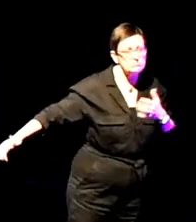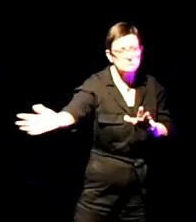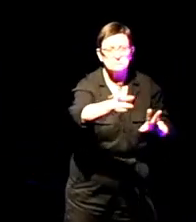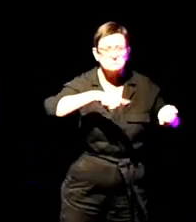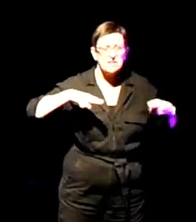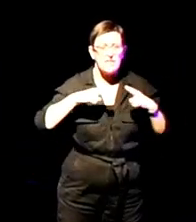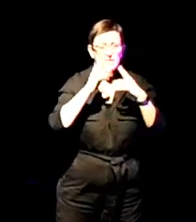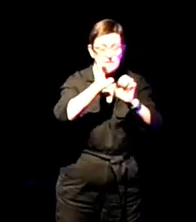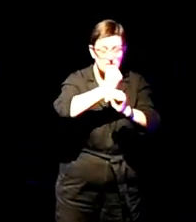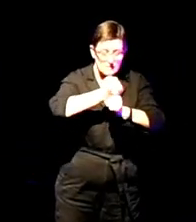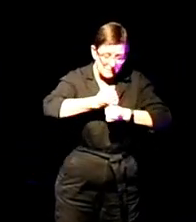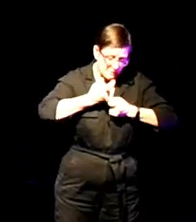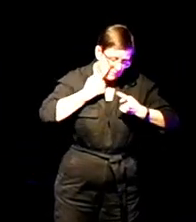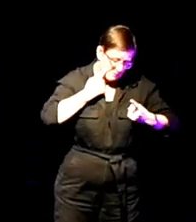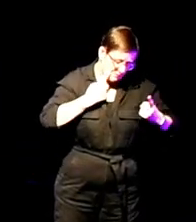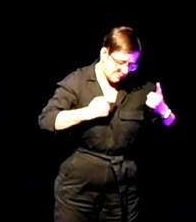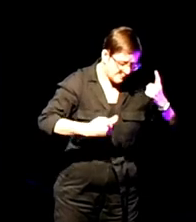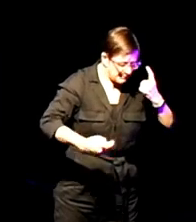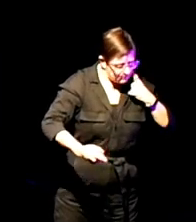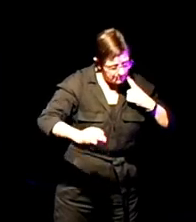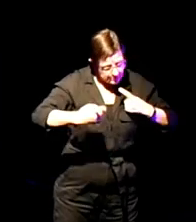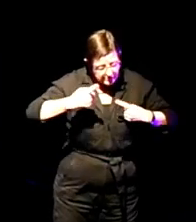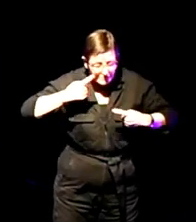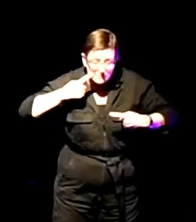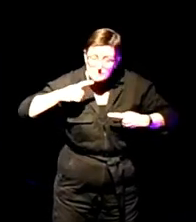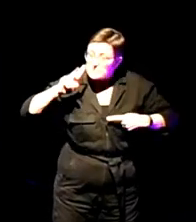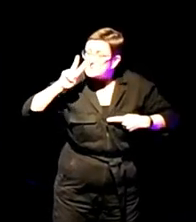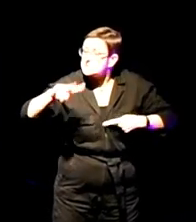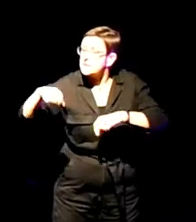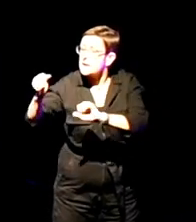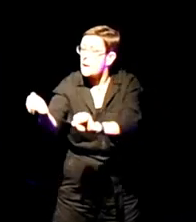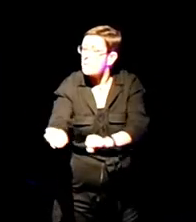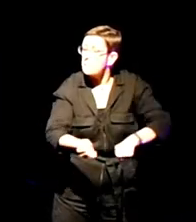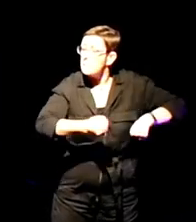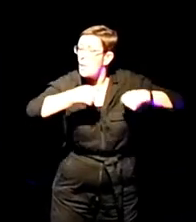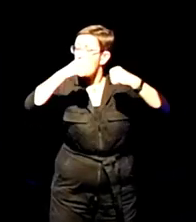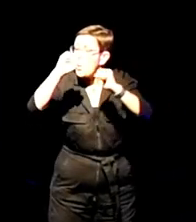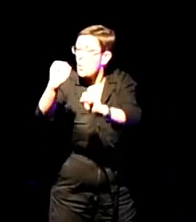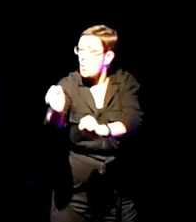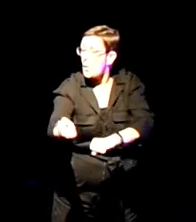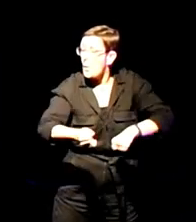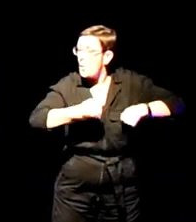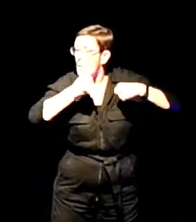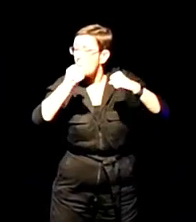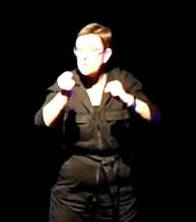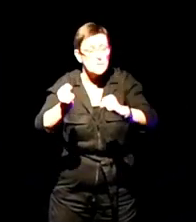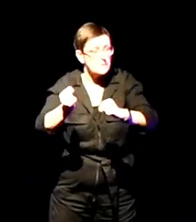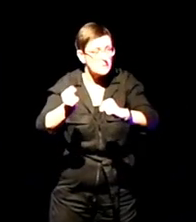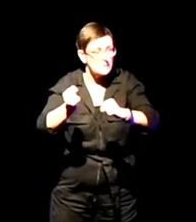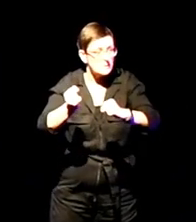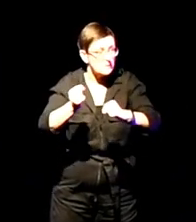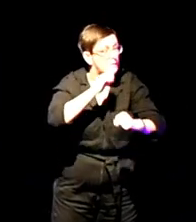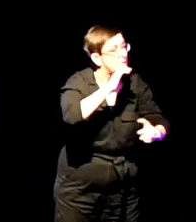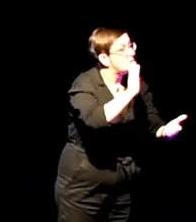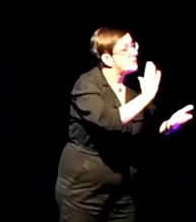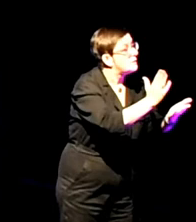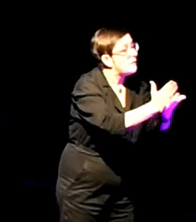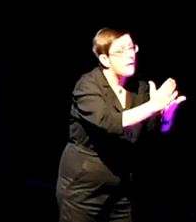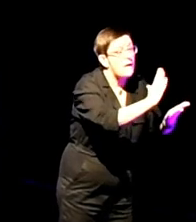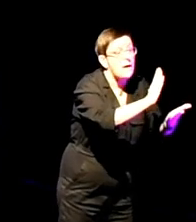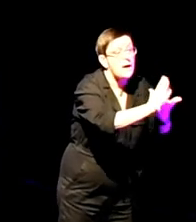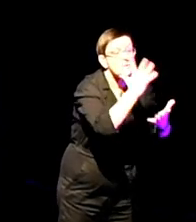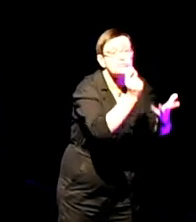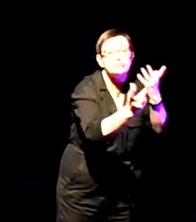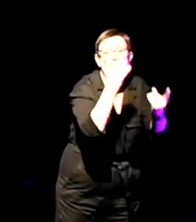and smiling at the boats. Mom trusted strangers, and she floated through house parties, and